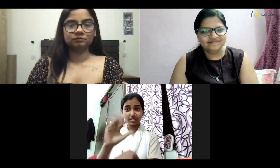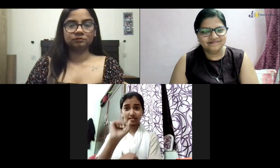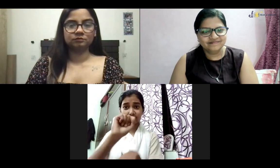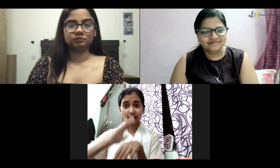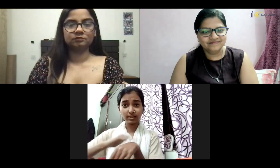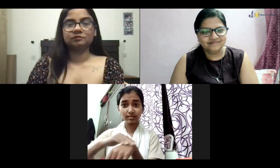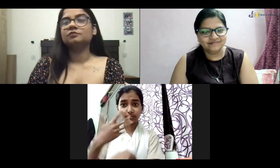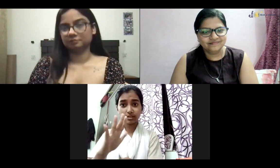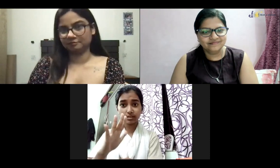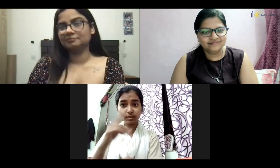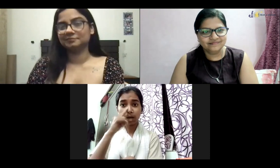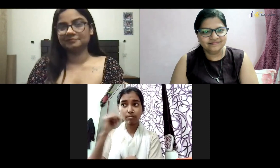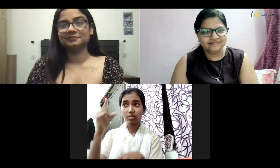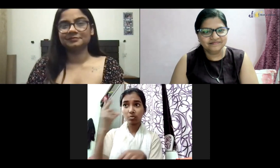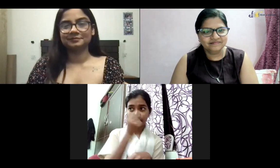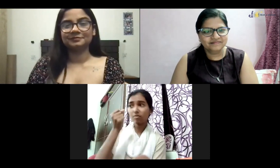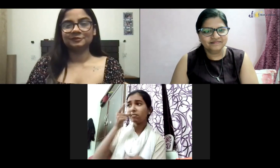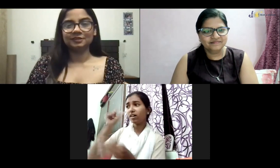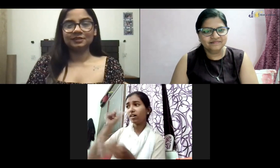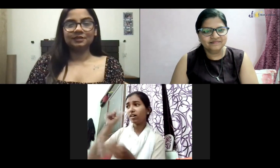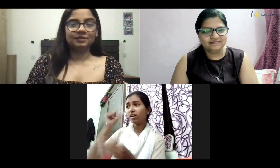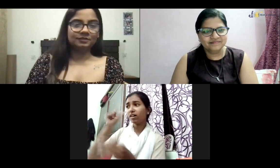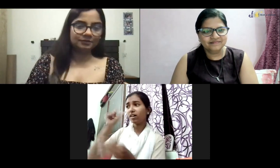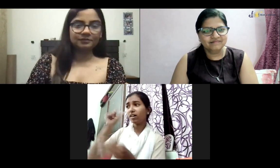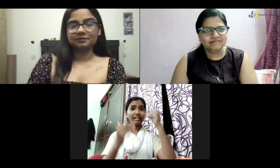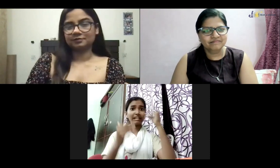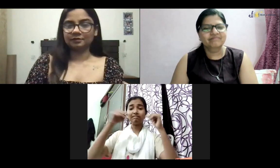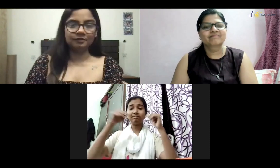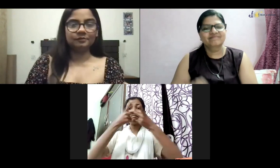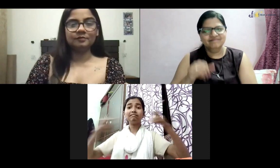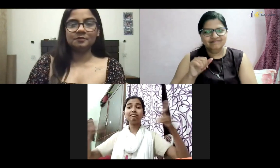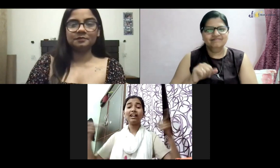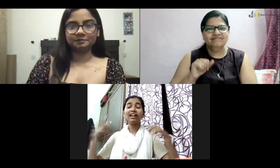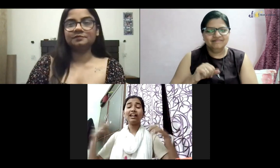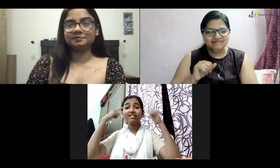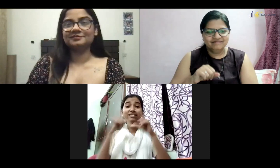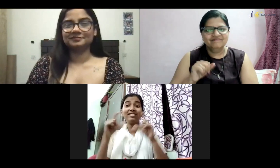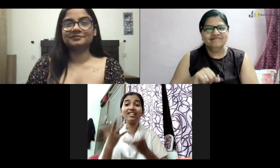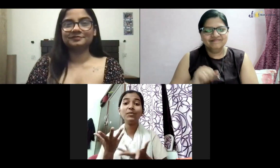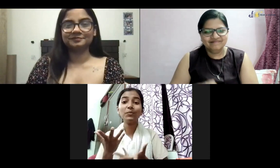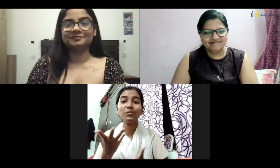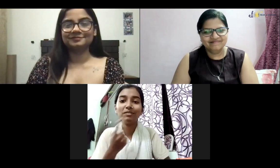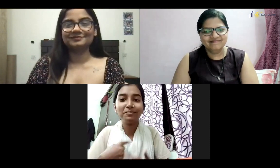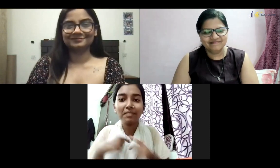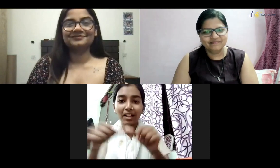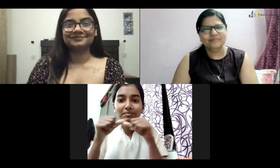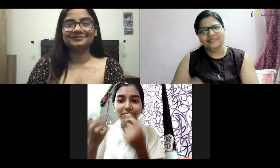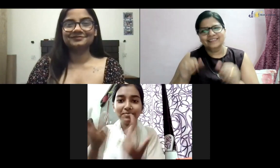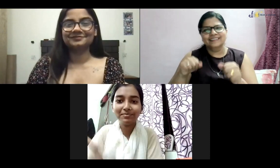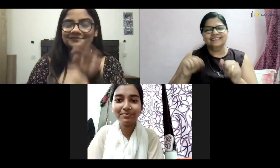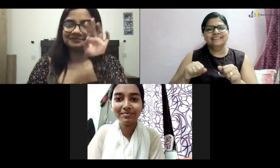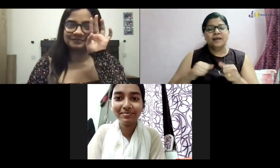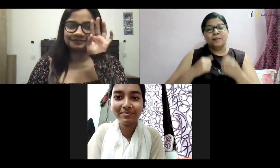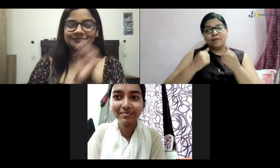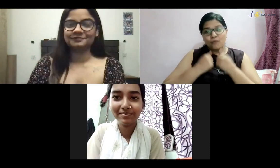I just argue with them. So do you have the same experience, whether you are not allowed to study more and